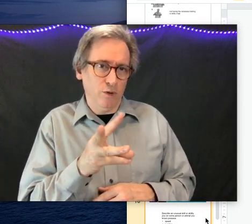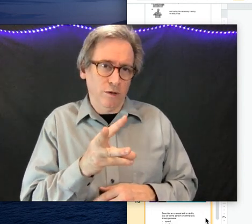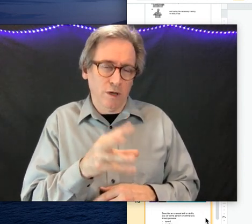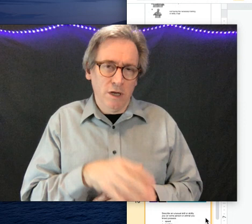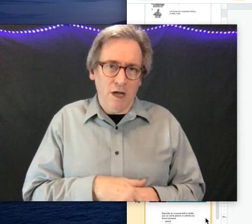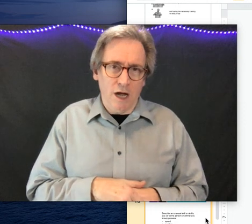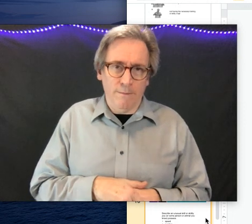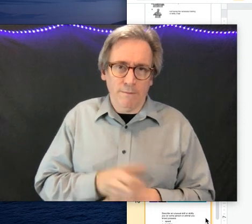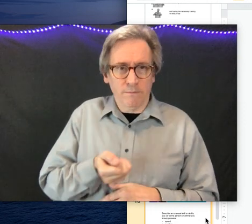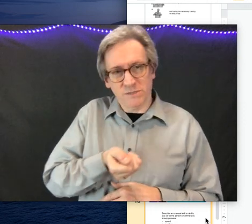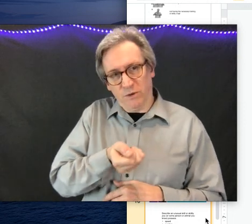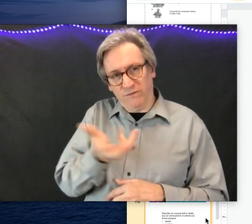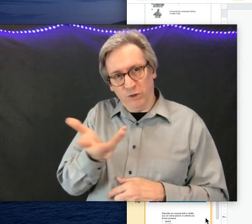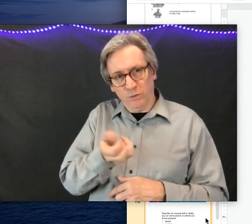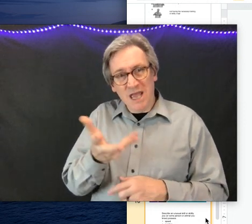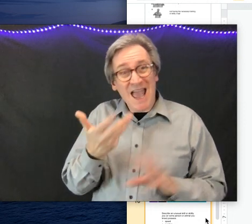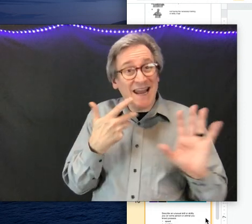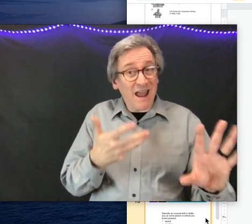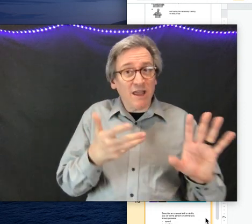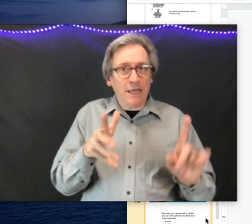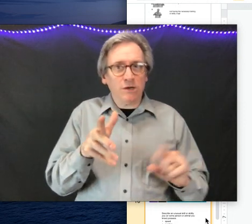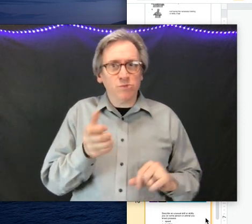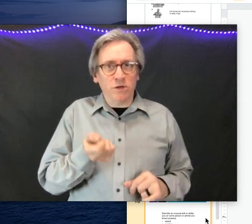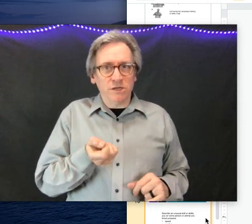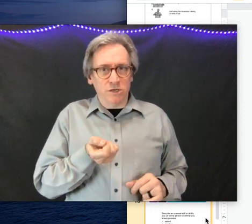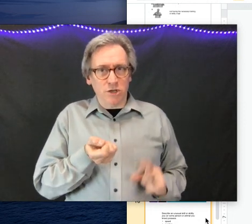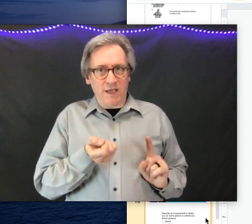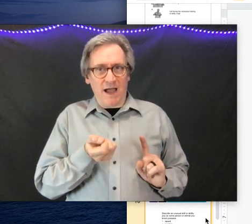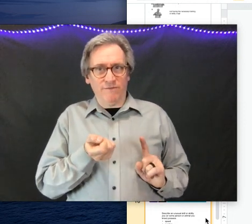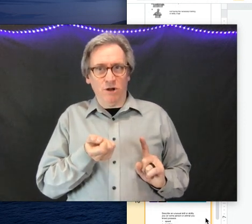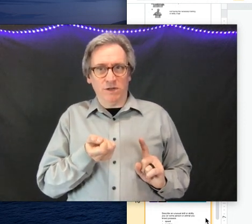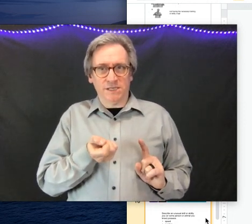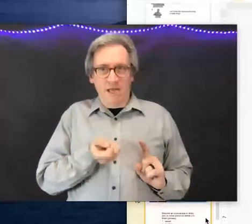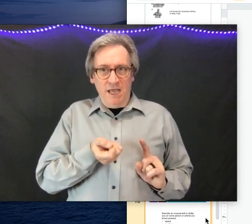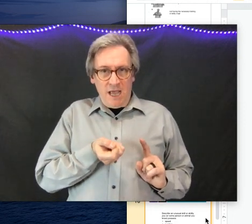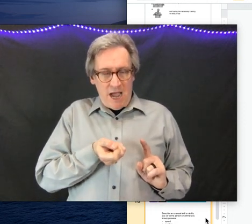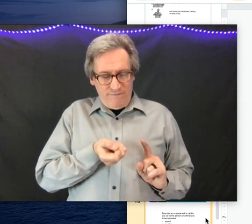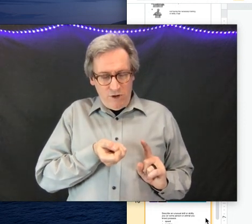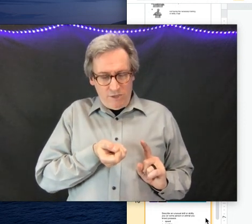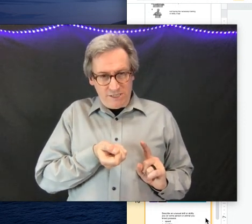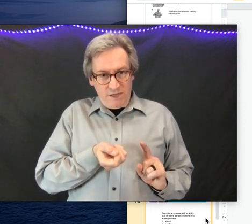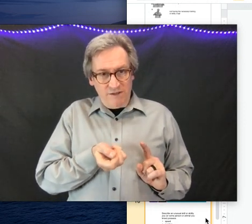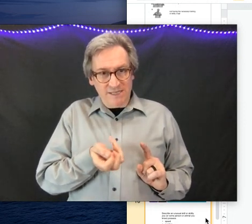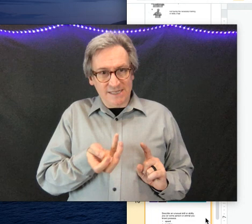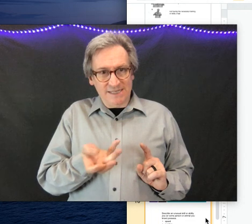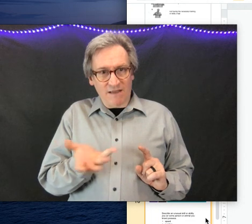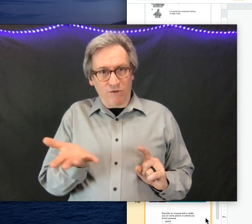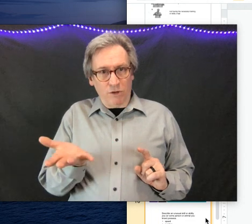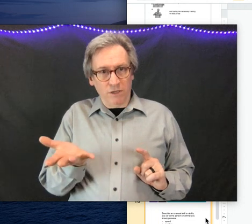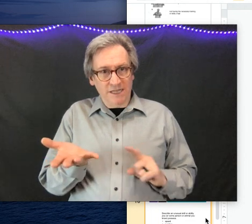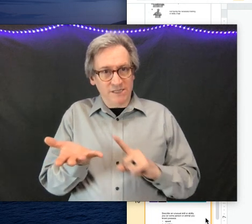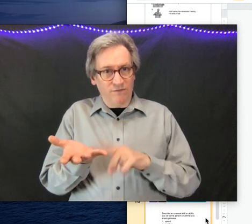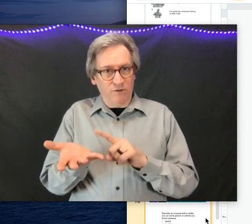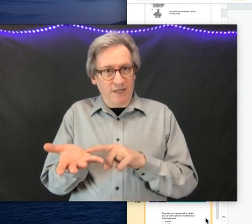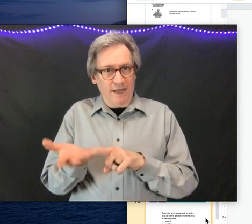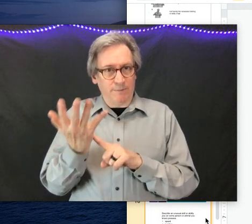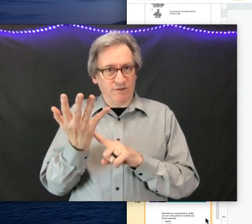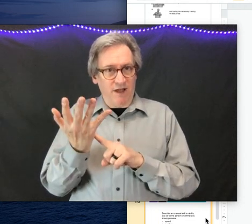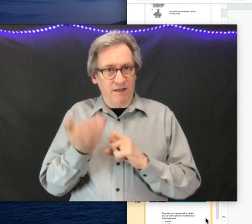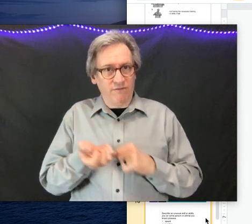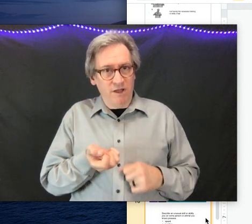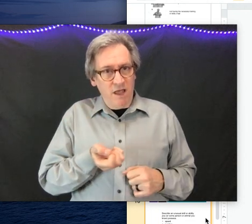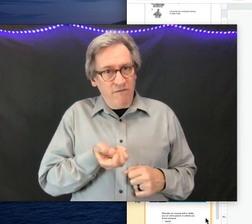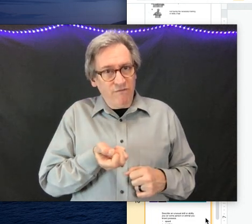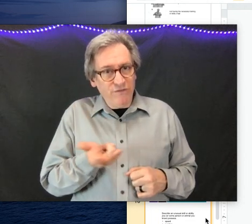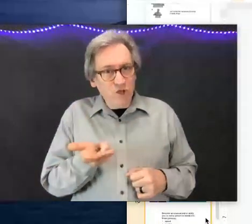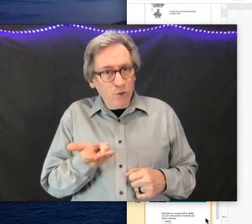So few. And here's one thing I've noticed. I've noticed several is the full hand up to